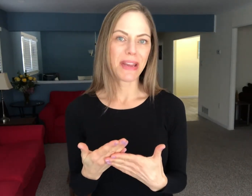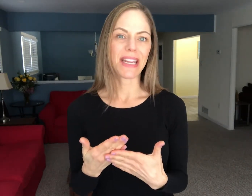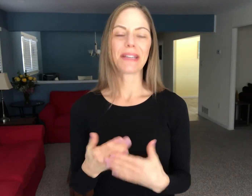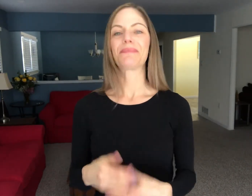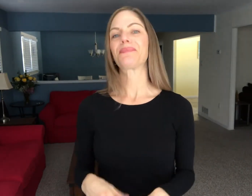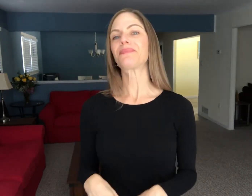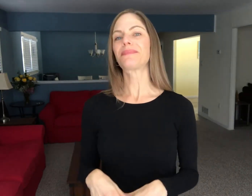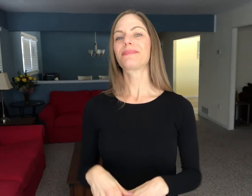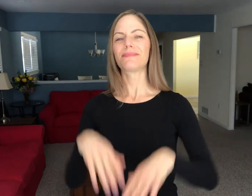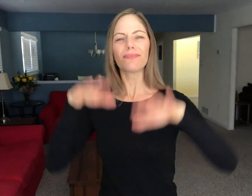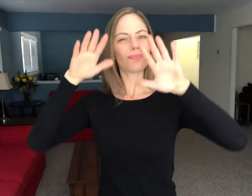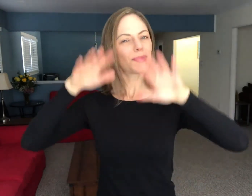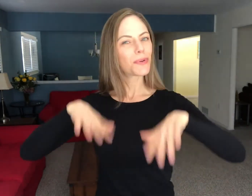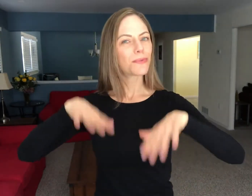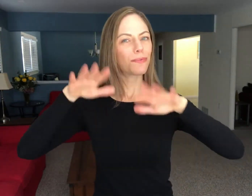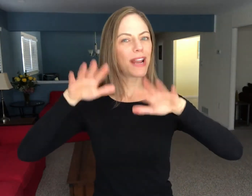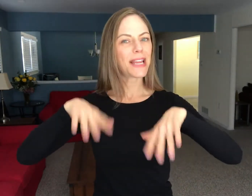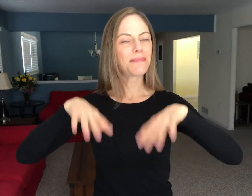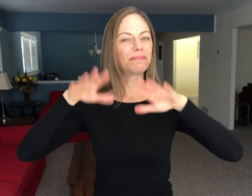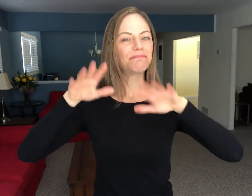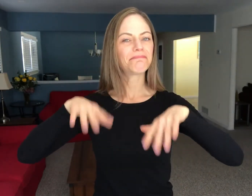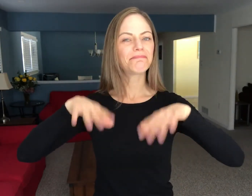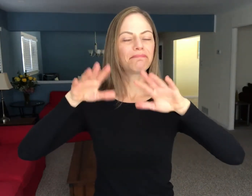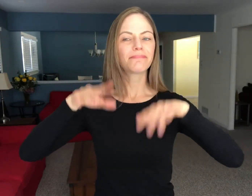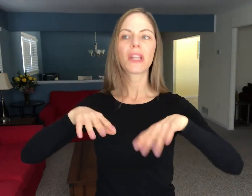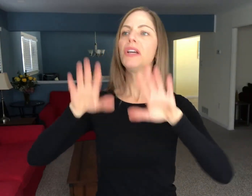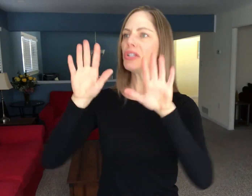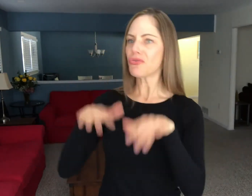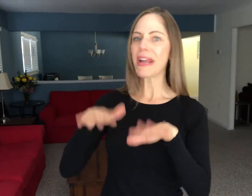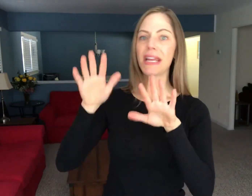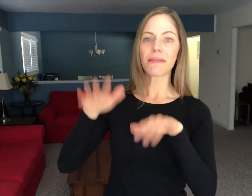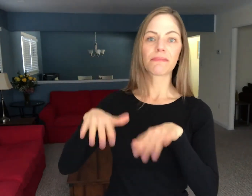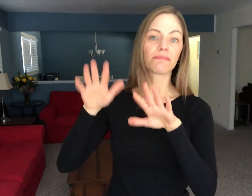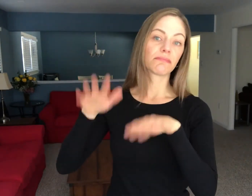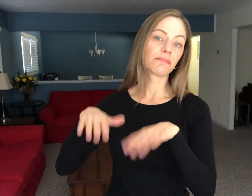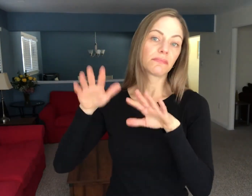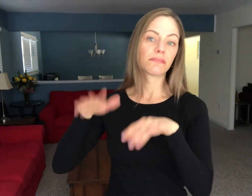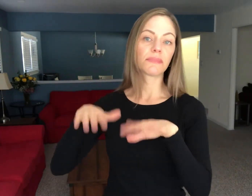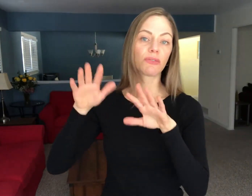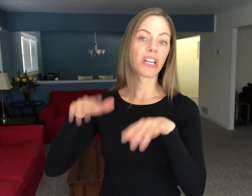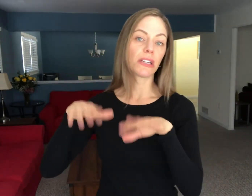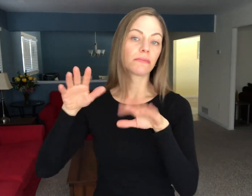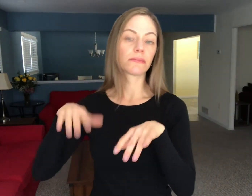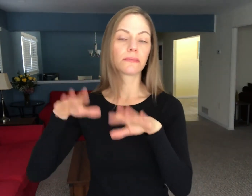meaning. Rain, it's raining, it's raining.